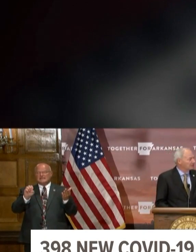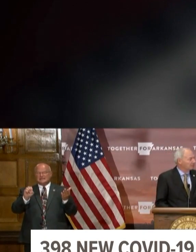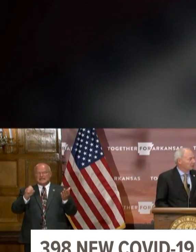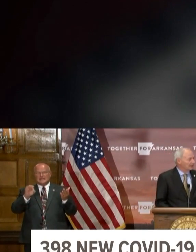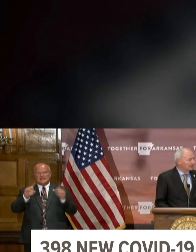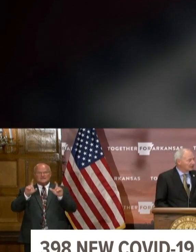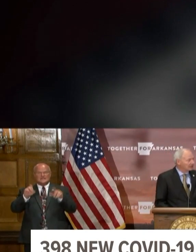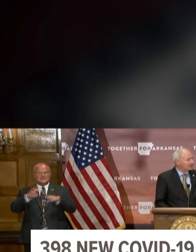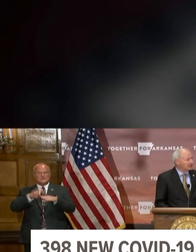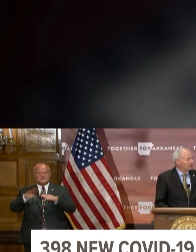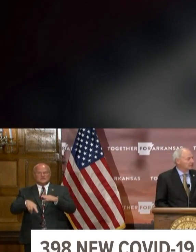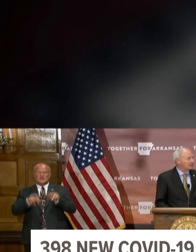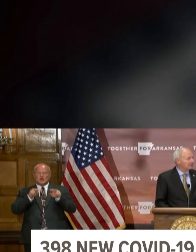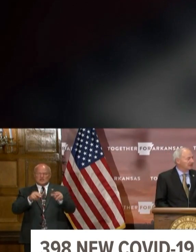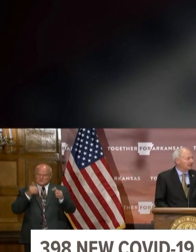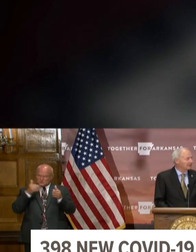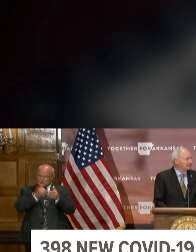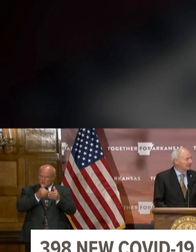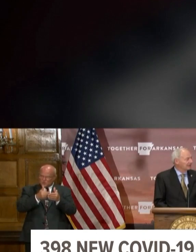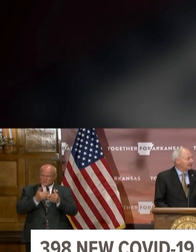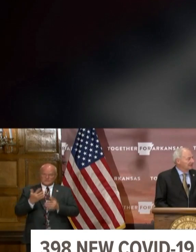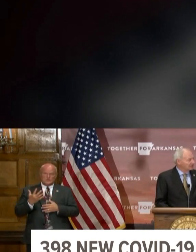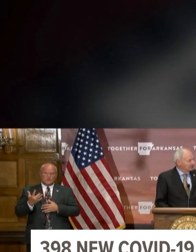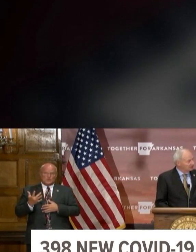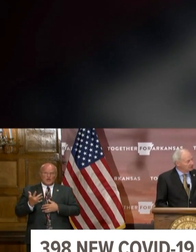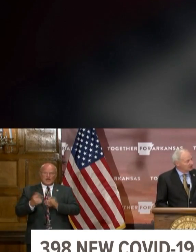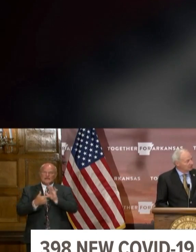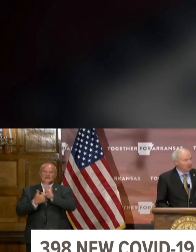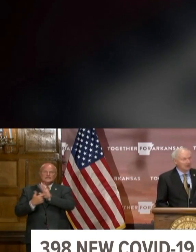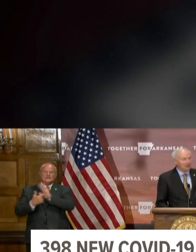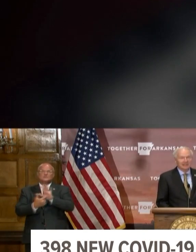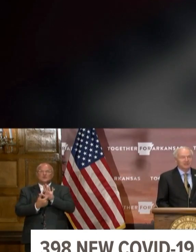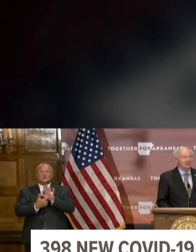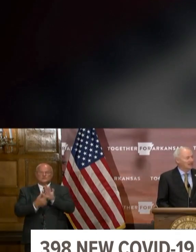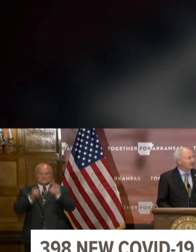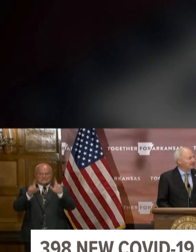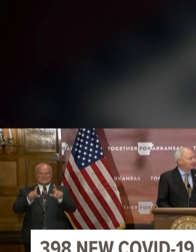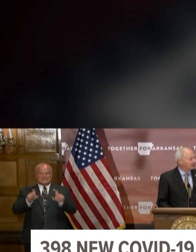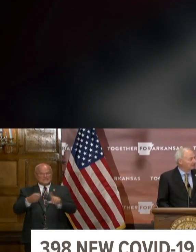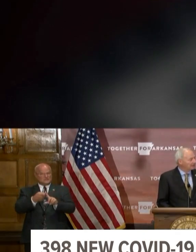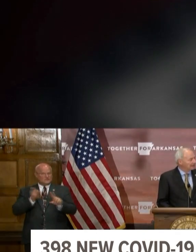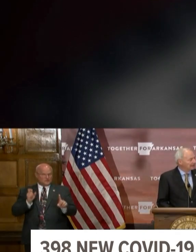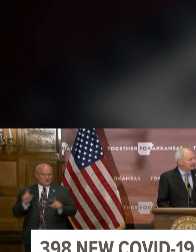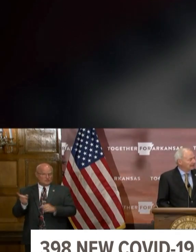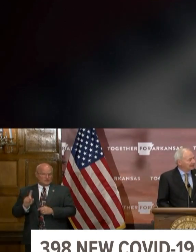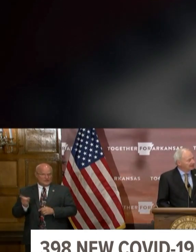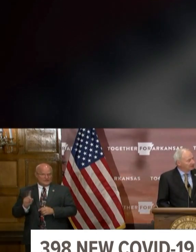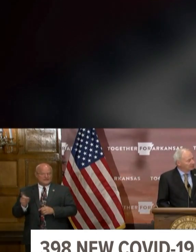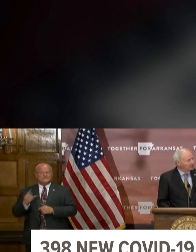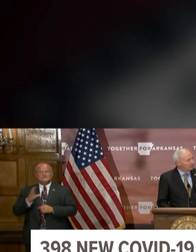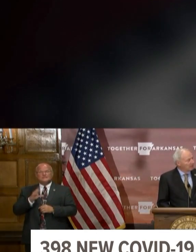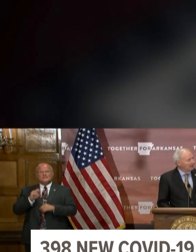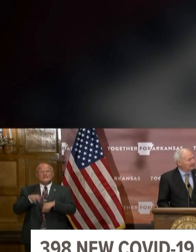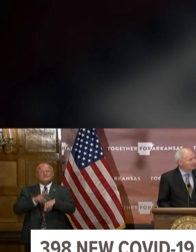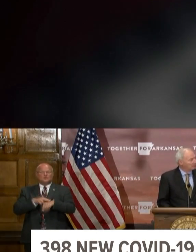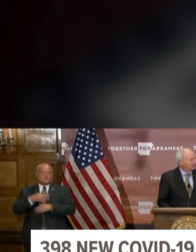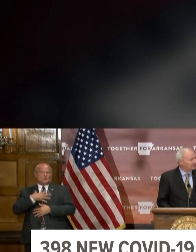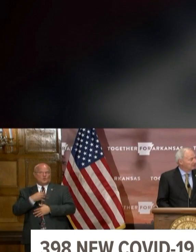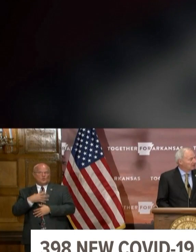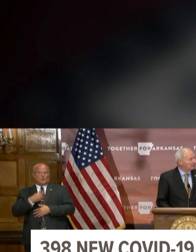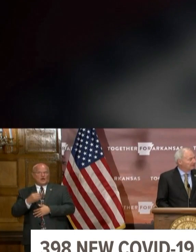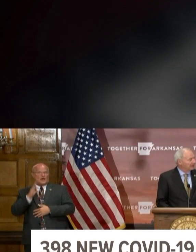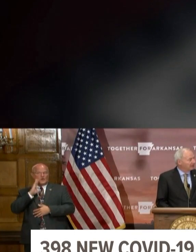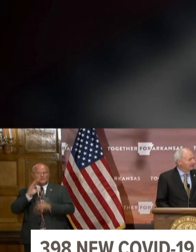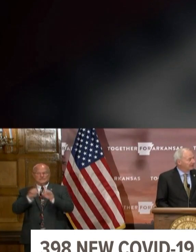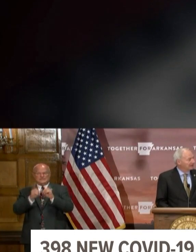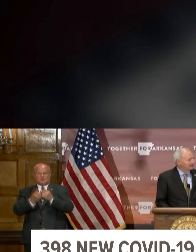This is always important. I look at this closely because it shows where our tests are coming from, and of course the white would be